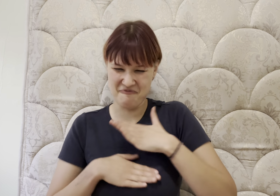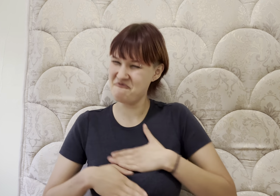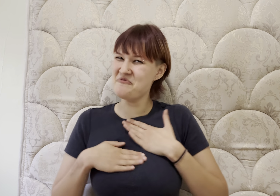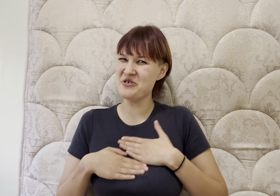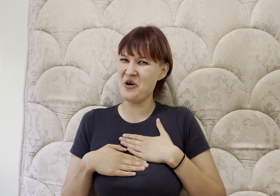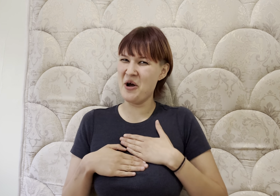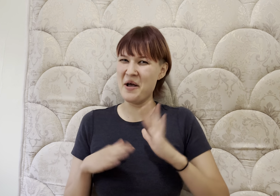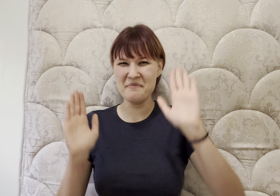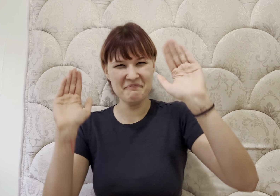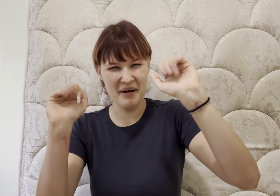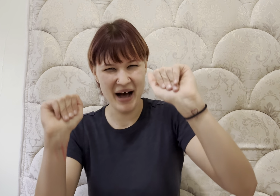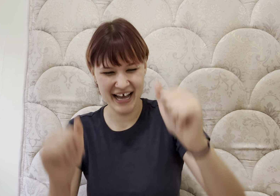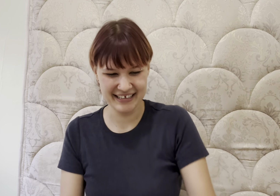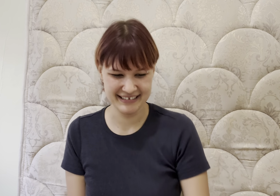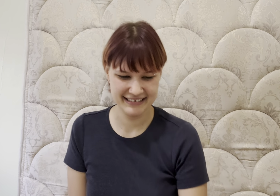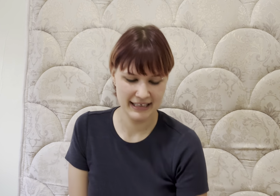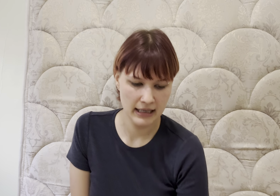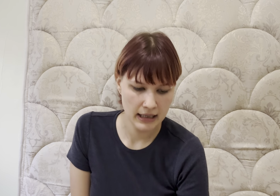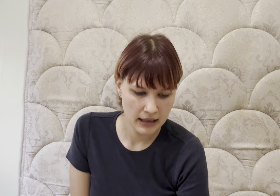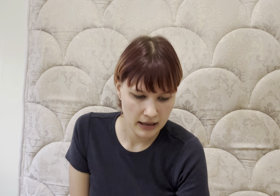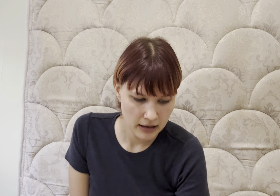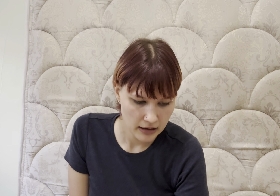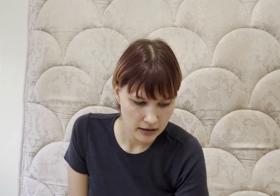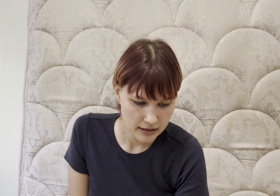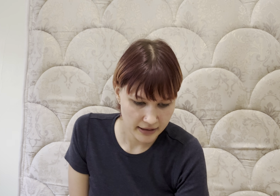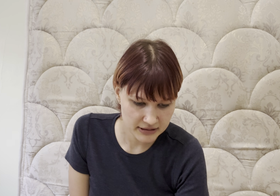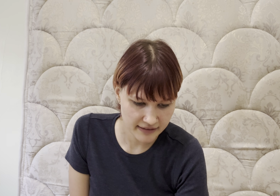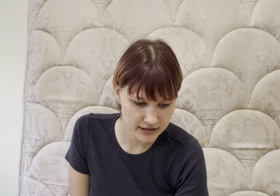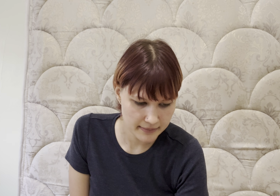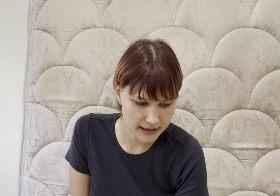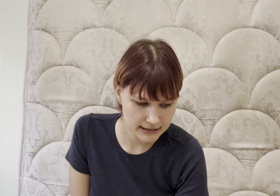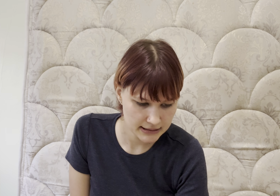That was 17 minutes.